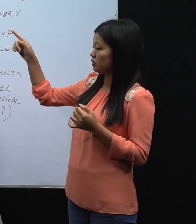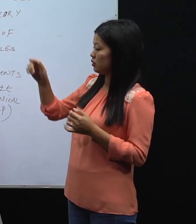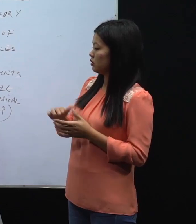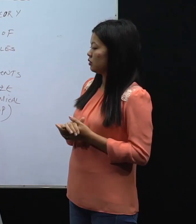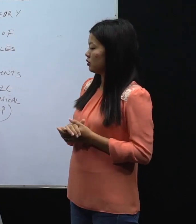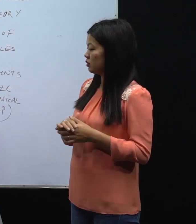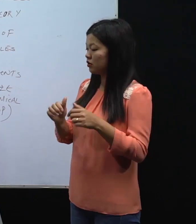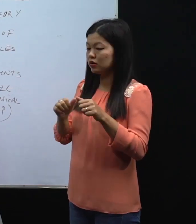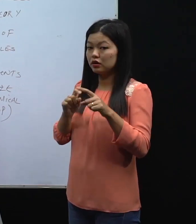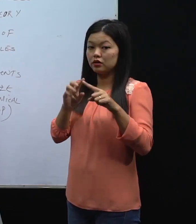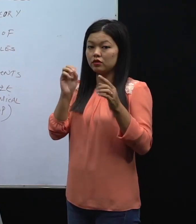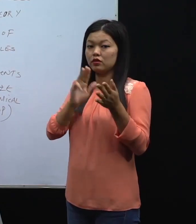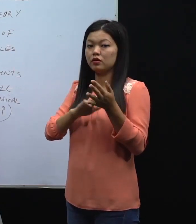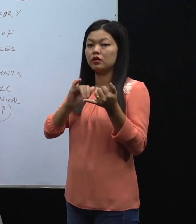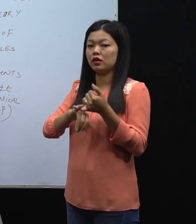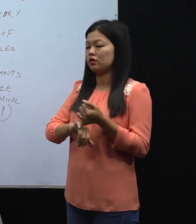of